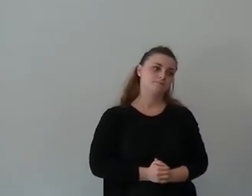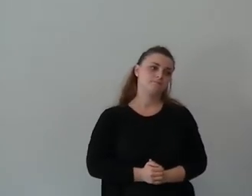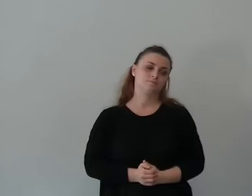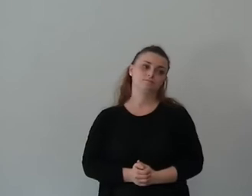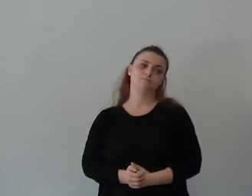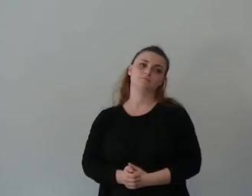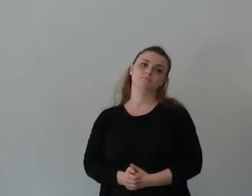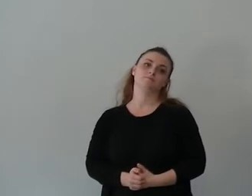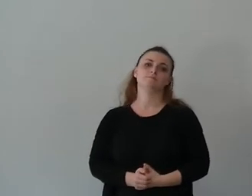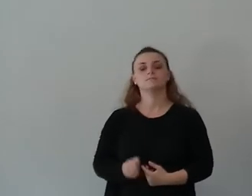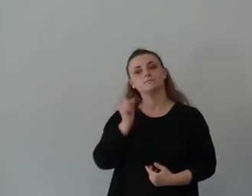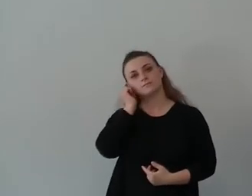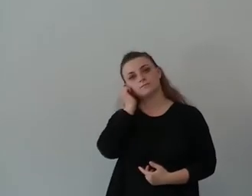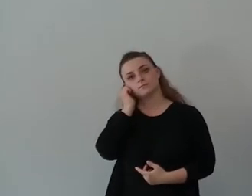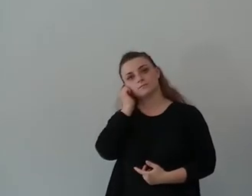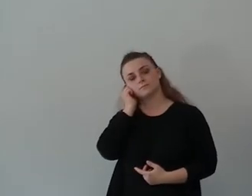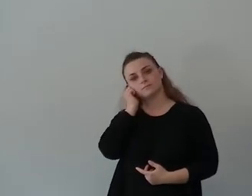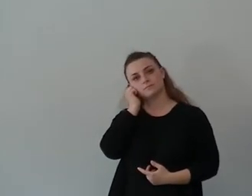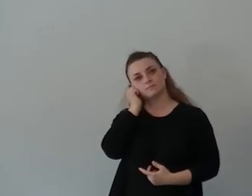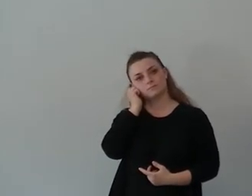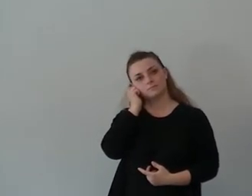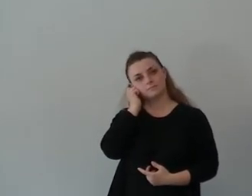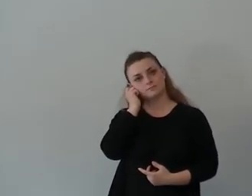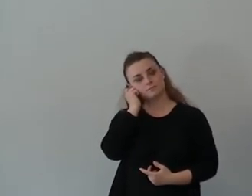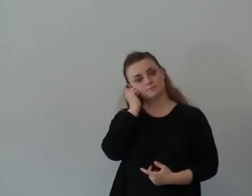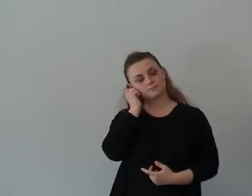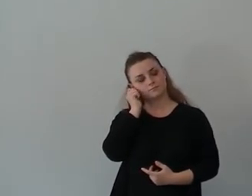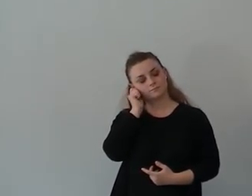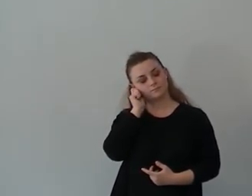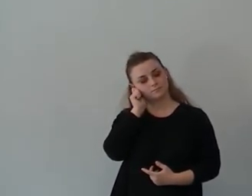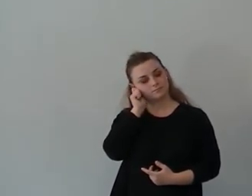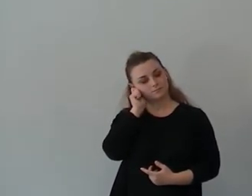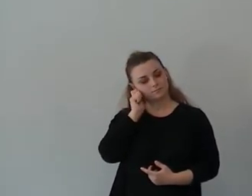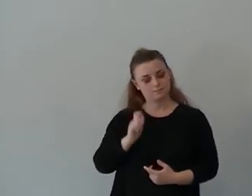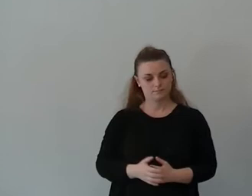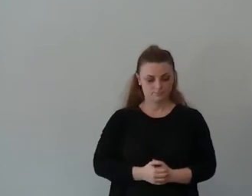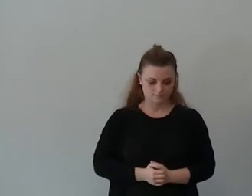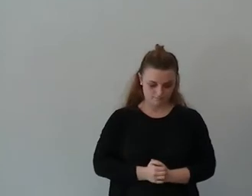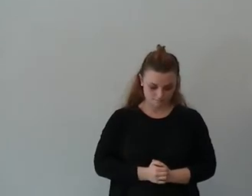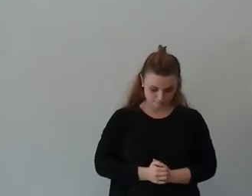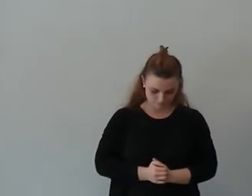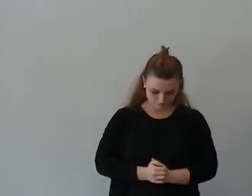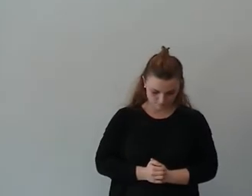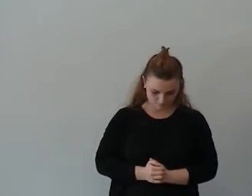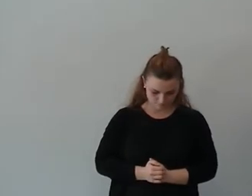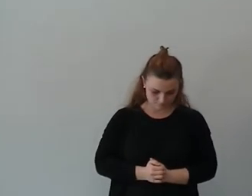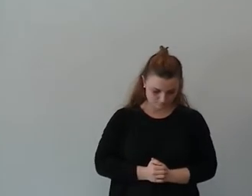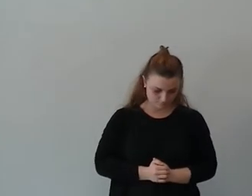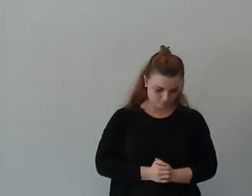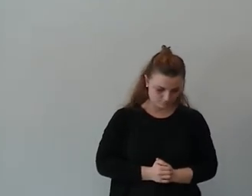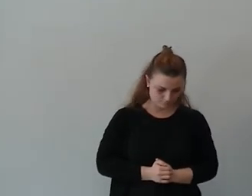me and come and pray to me, and I will listen to you. You will seek me and find me, and you will seek me with all your